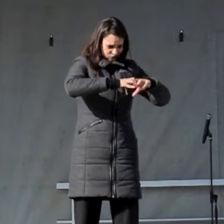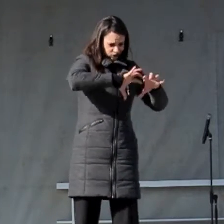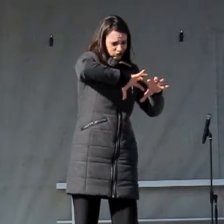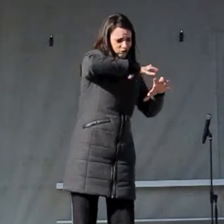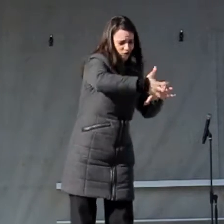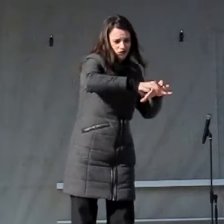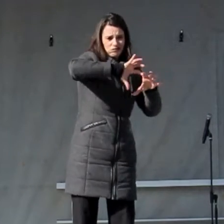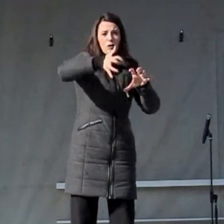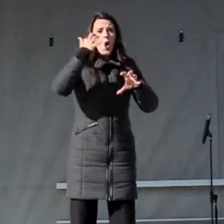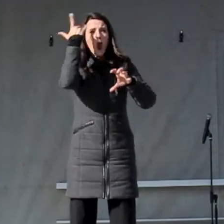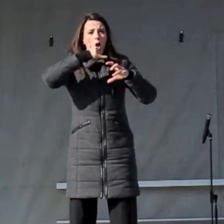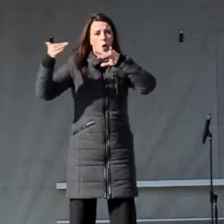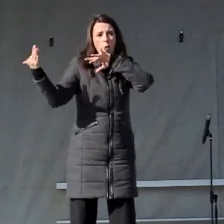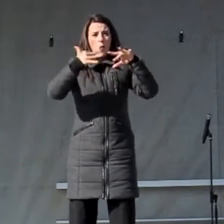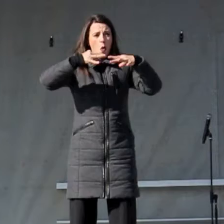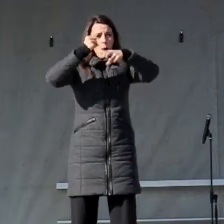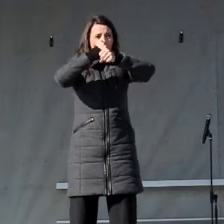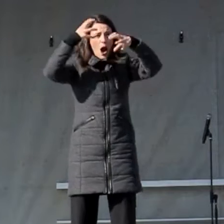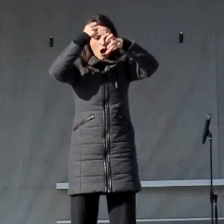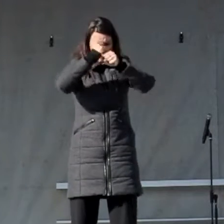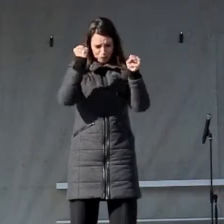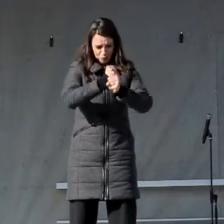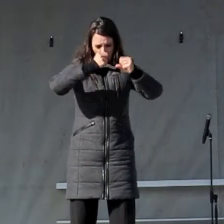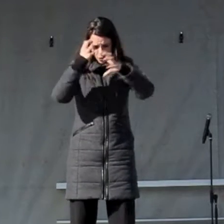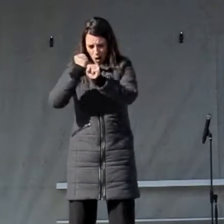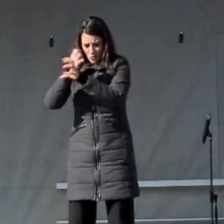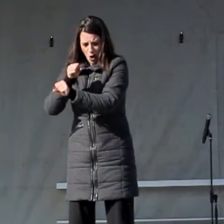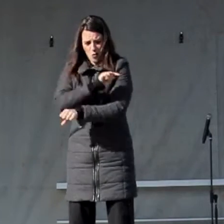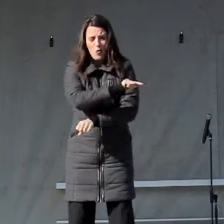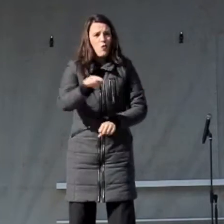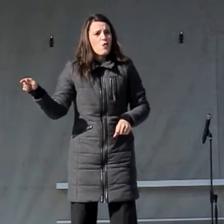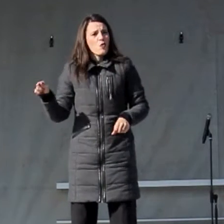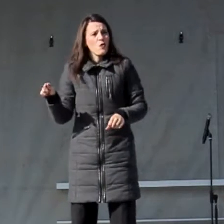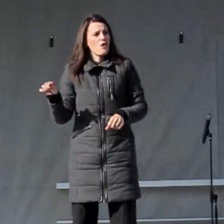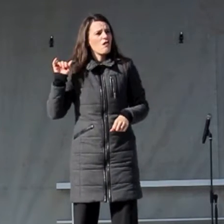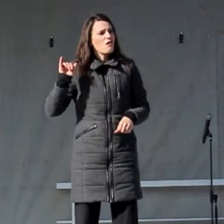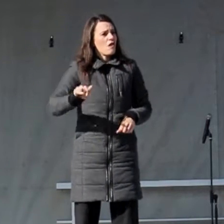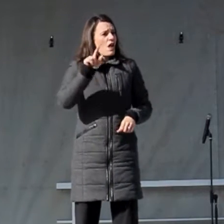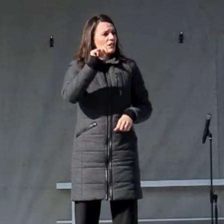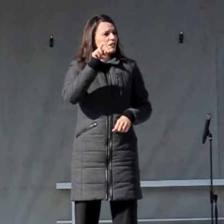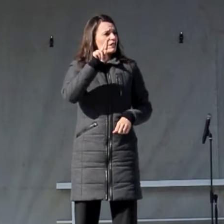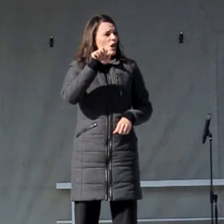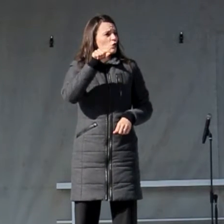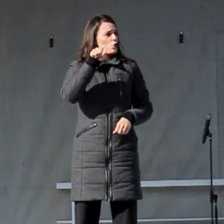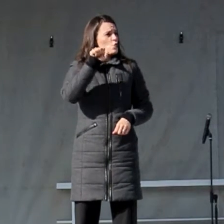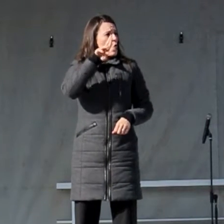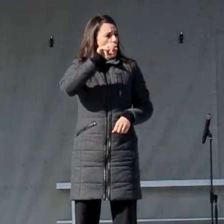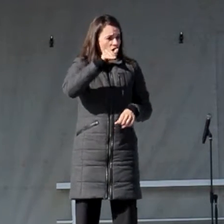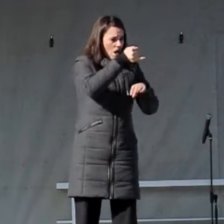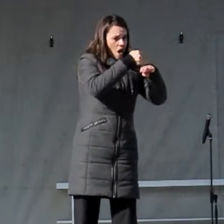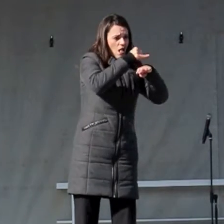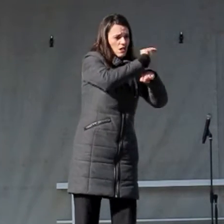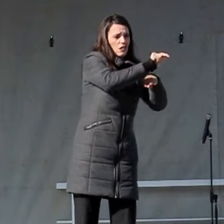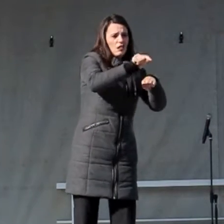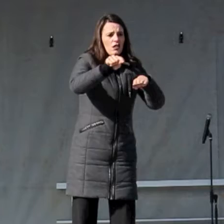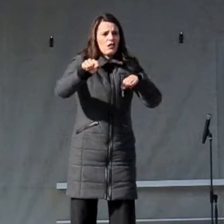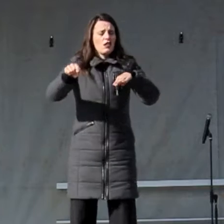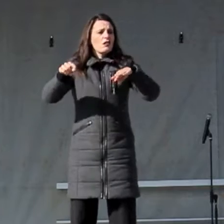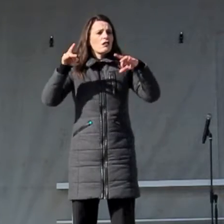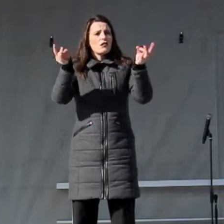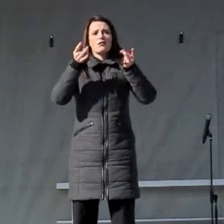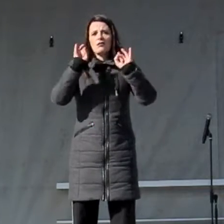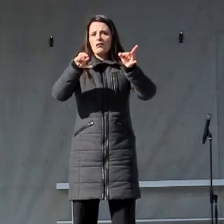like bomb sites. The territory has been obviously and